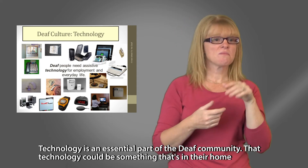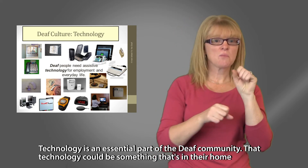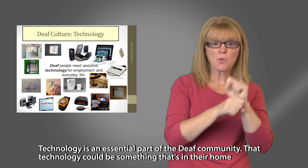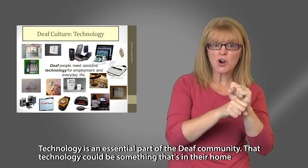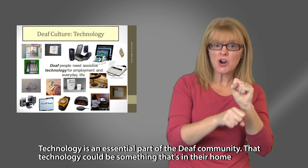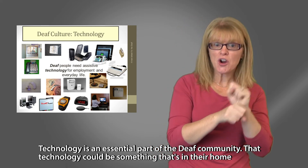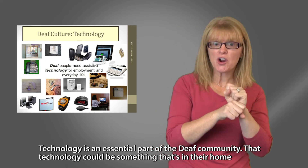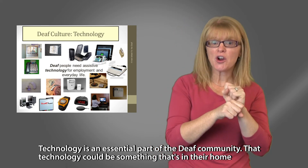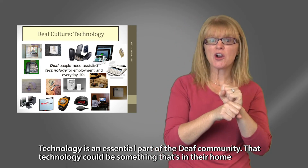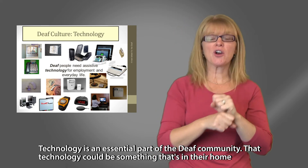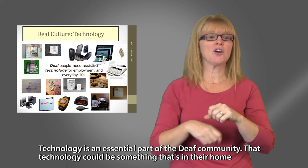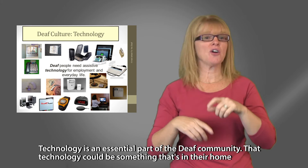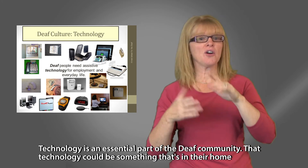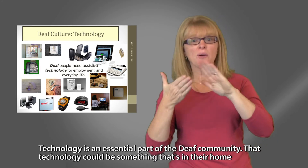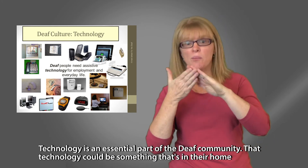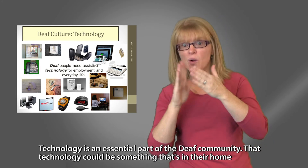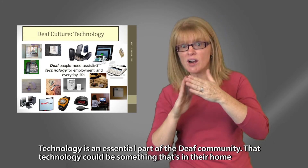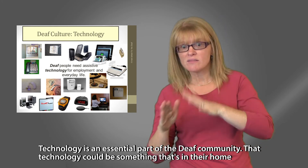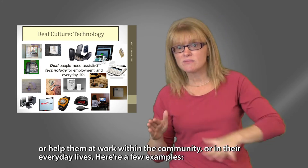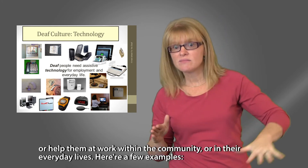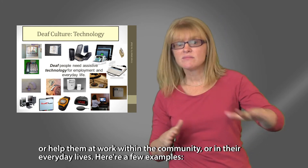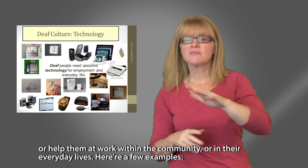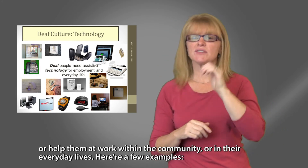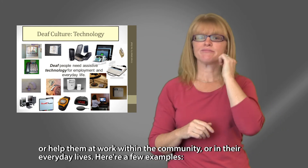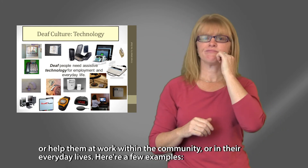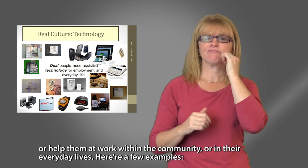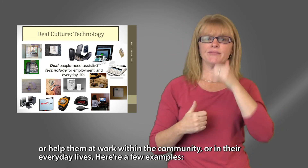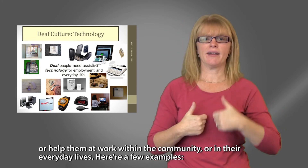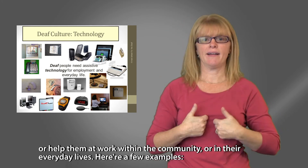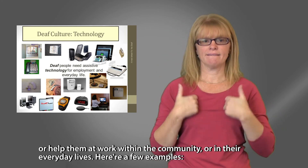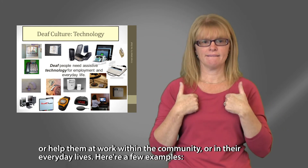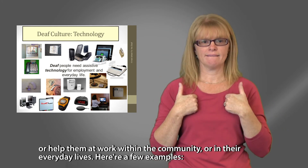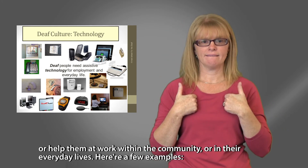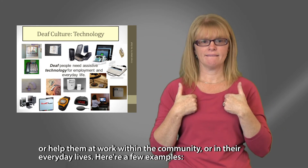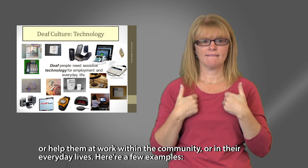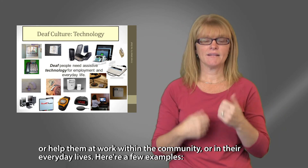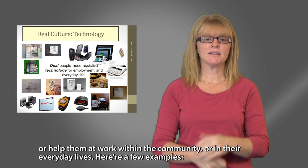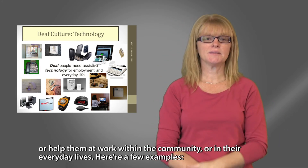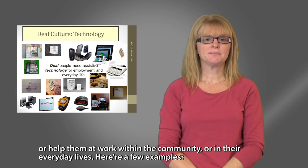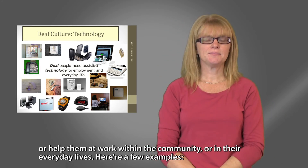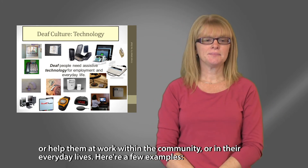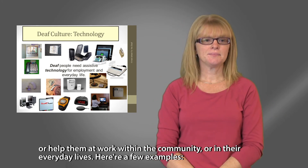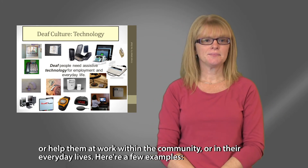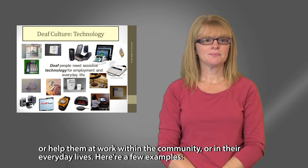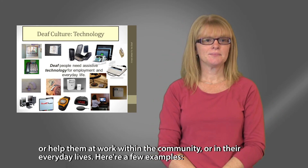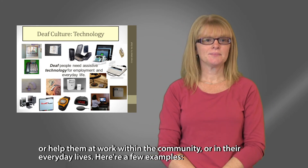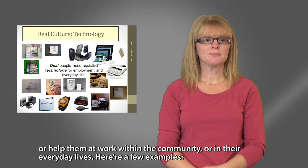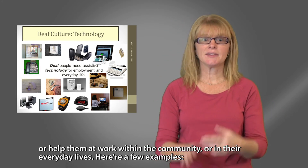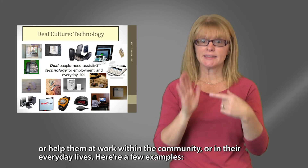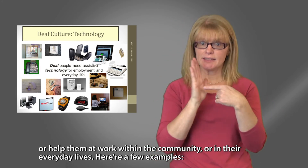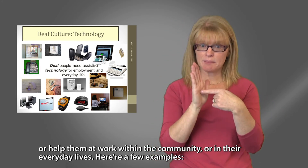That technology could be something that's in their home or help them at work or within the community or in their everyday lives.